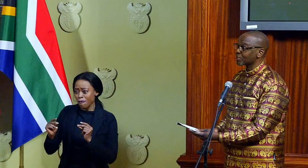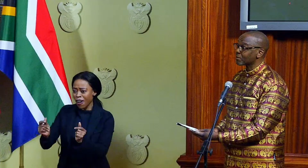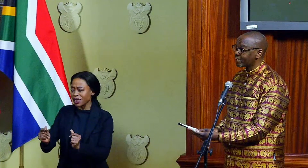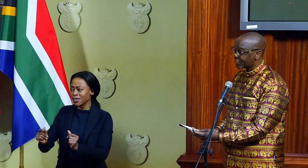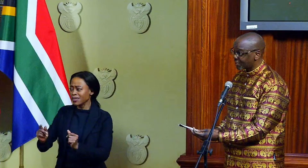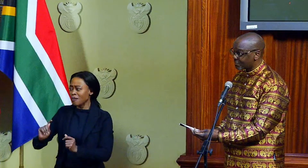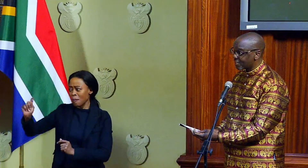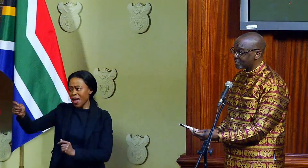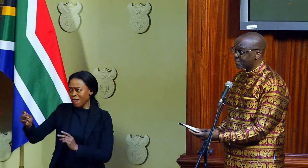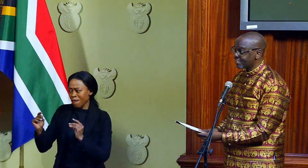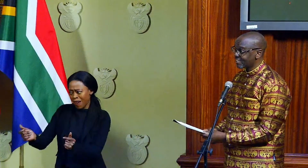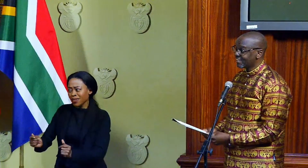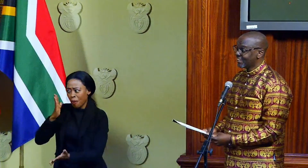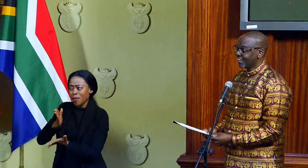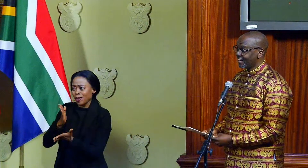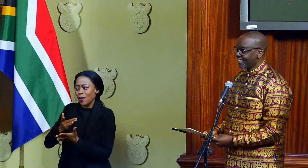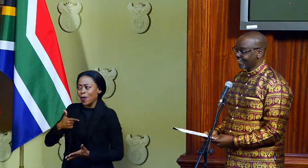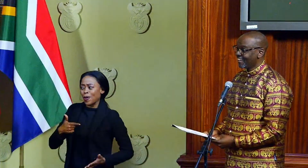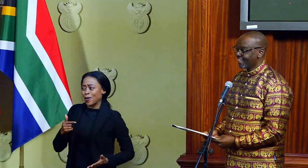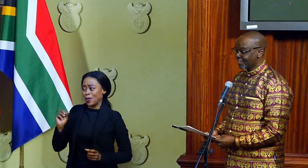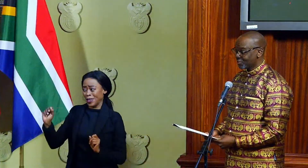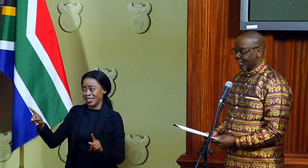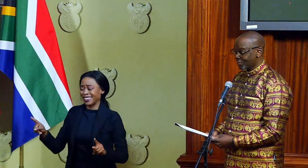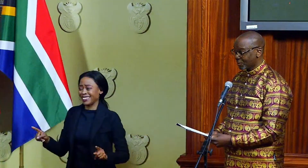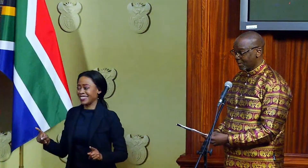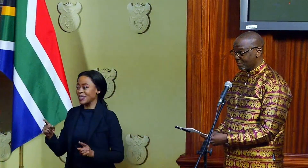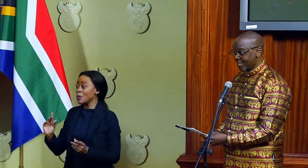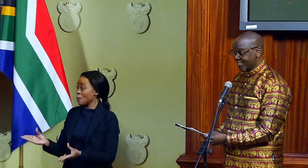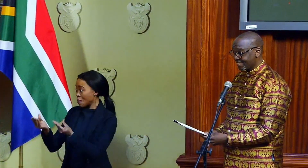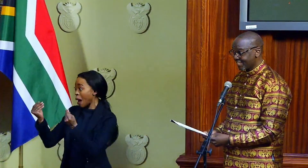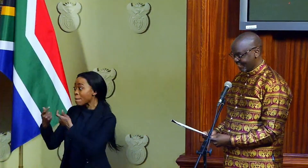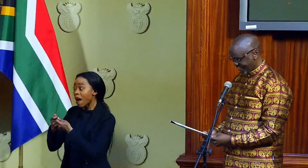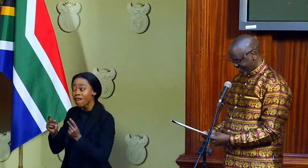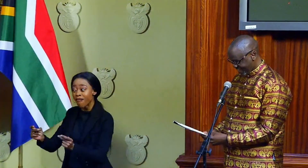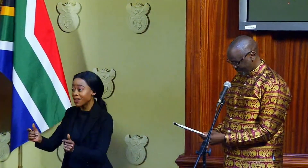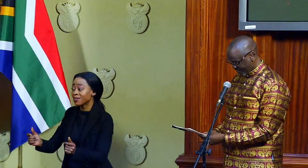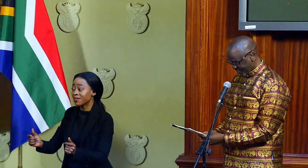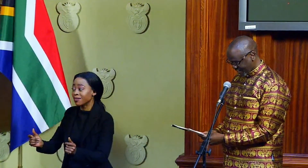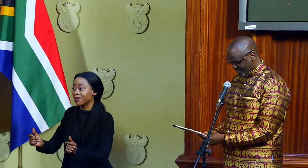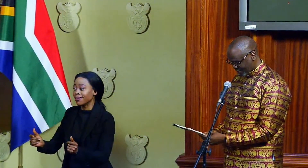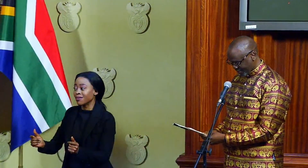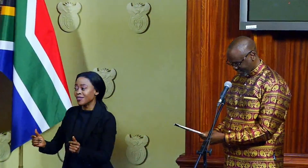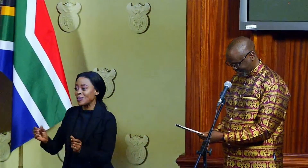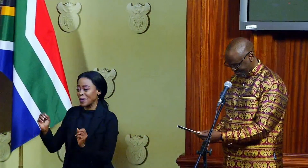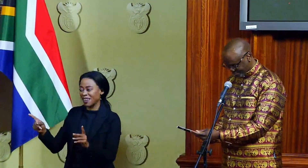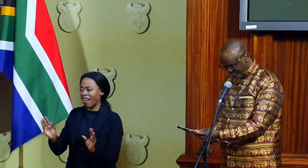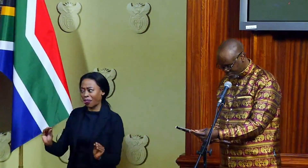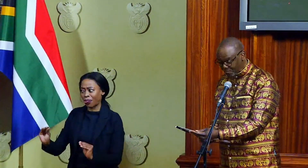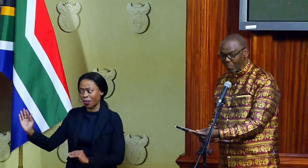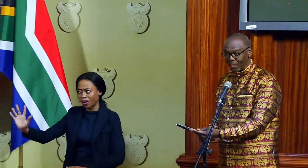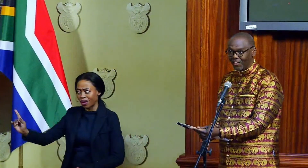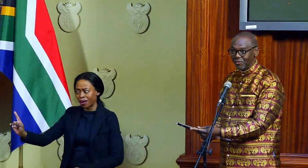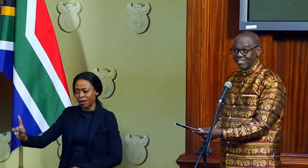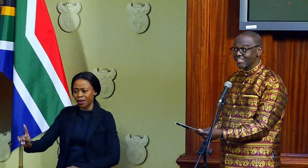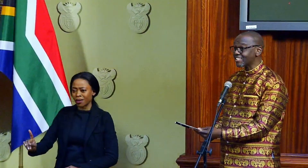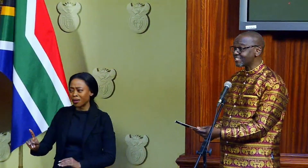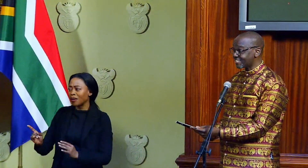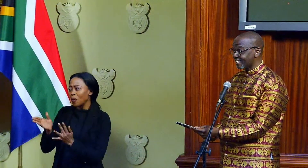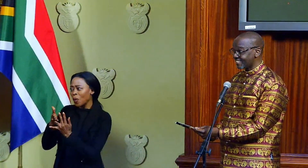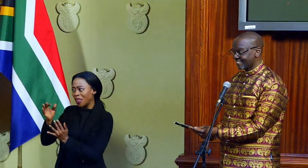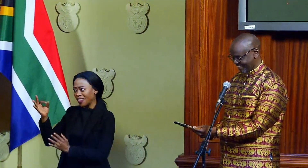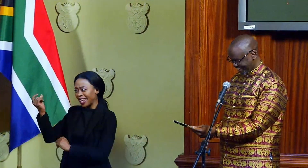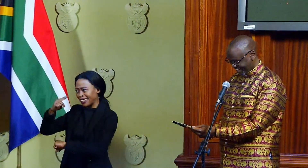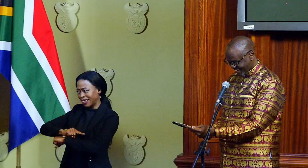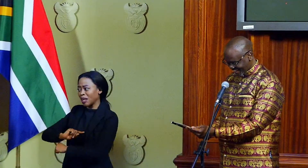accelerated through supply chain management and that you get your payment in a very timely fashion, within